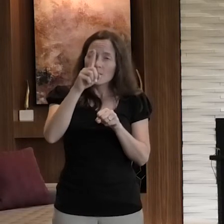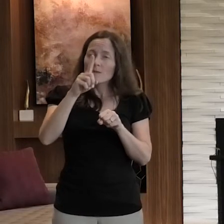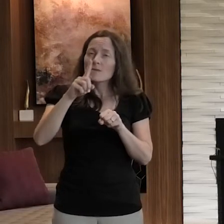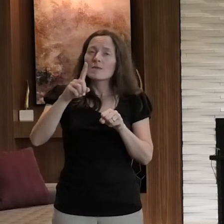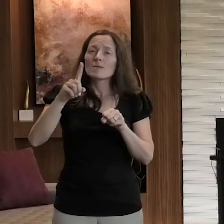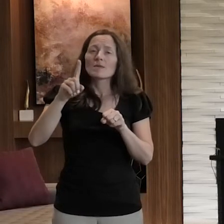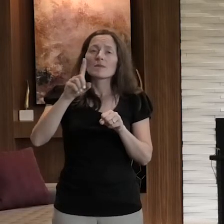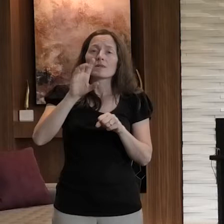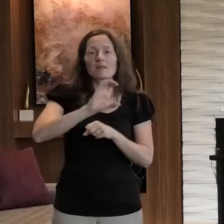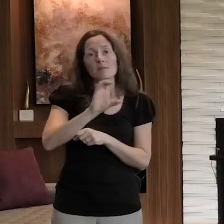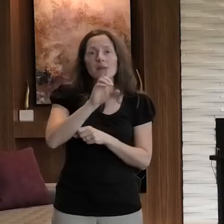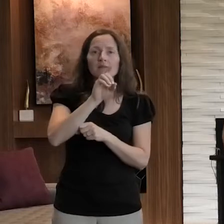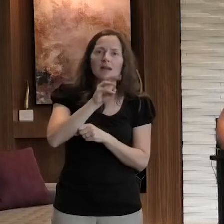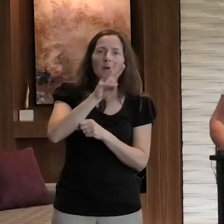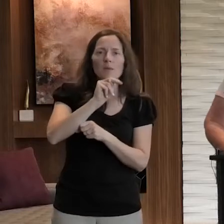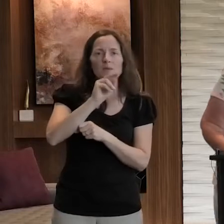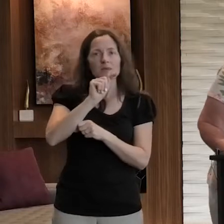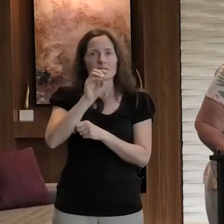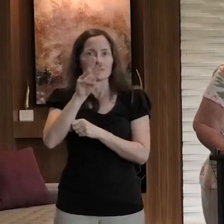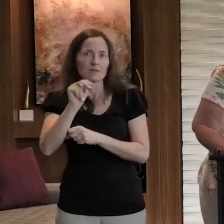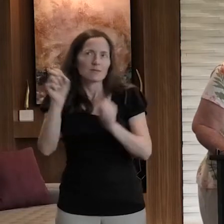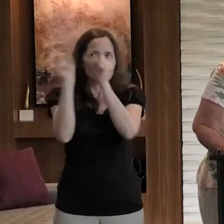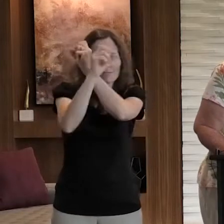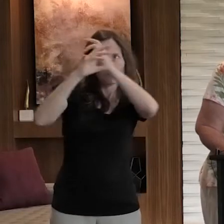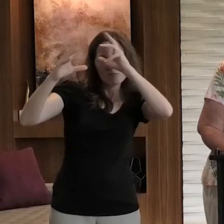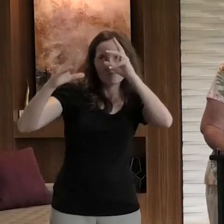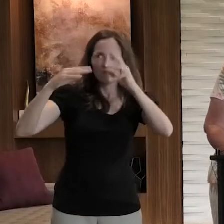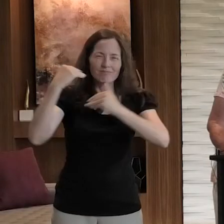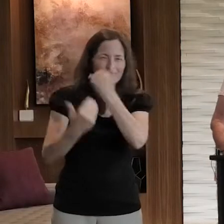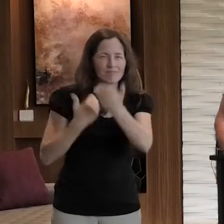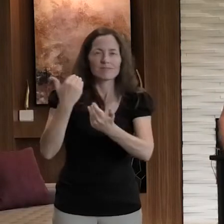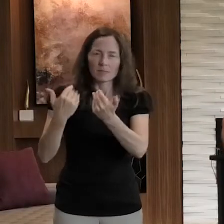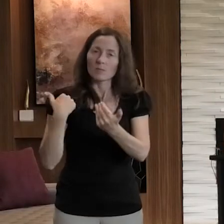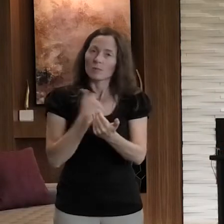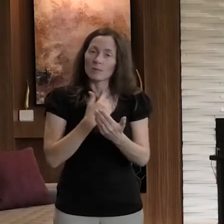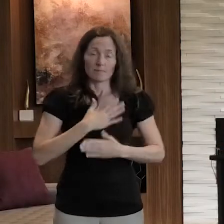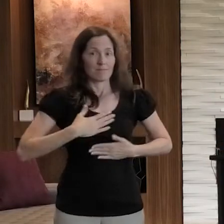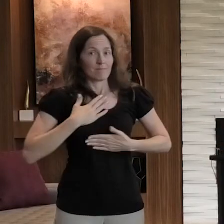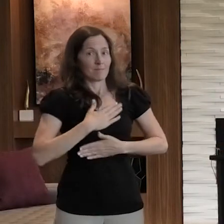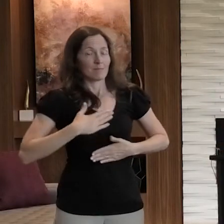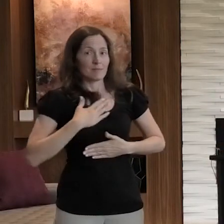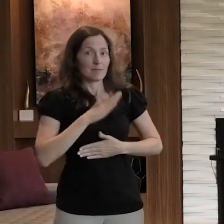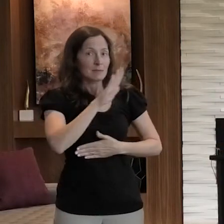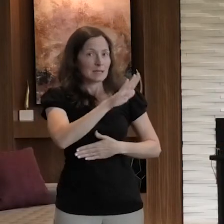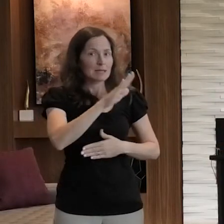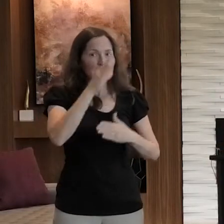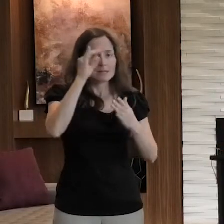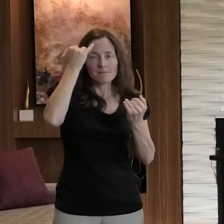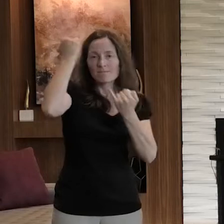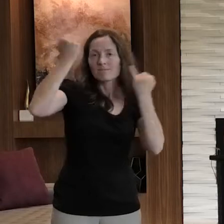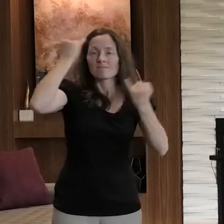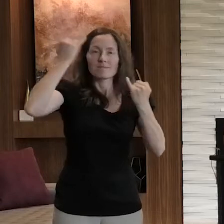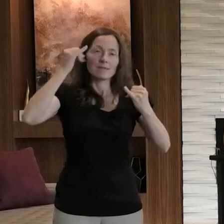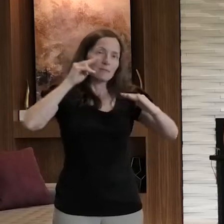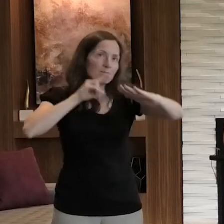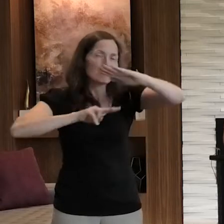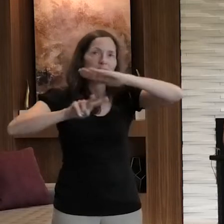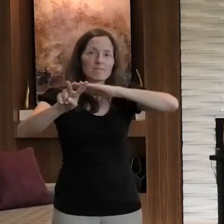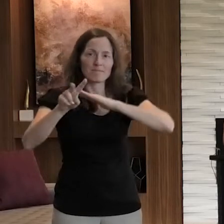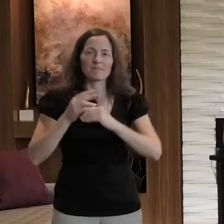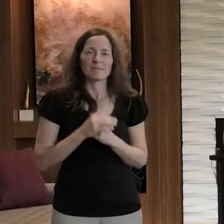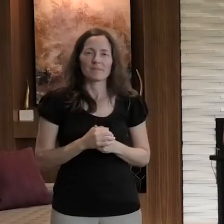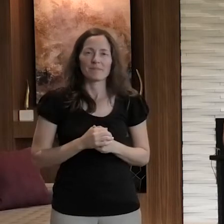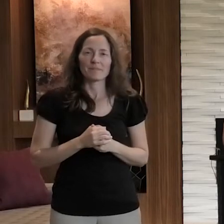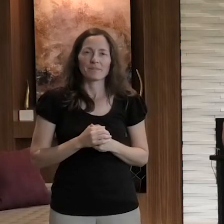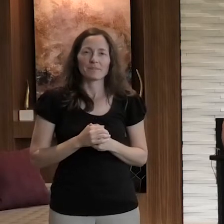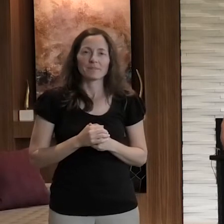forward. We appreciate the leadership and foresight he brings to this and to all the endeavors.